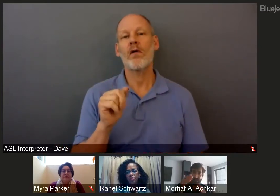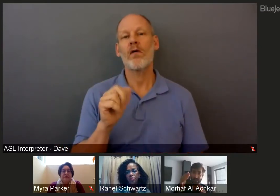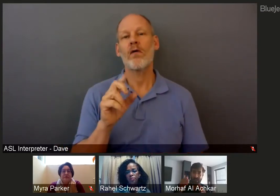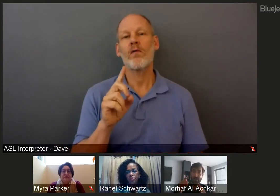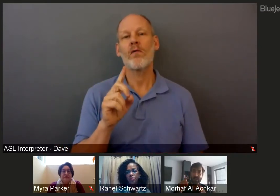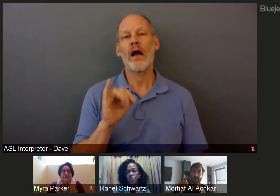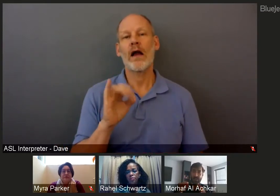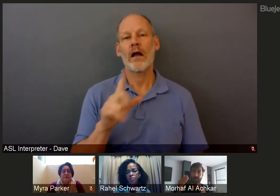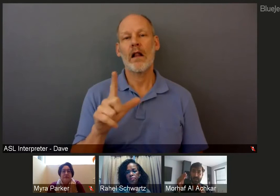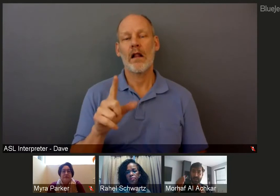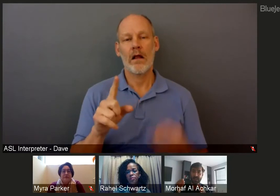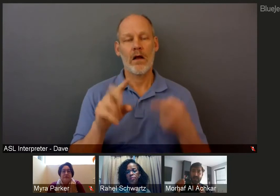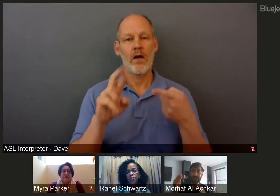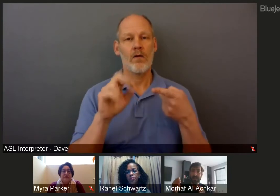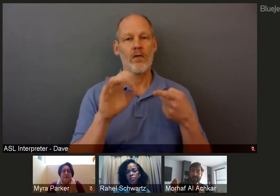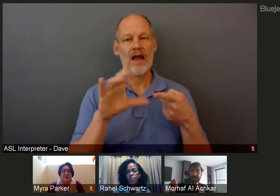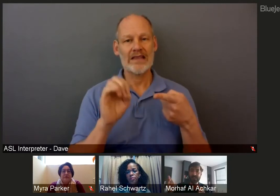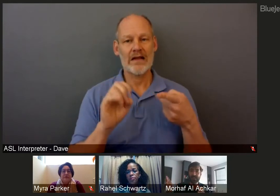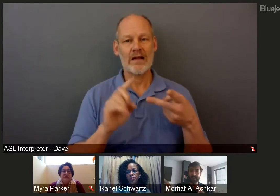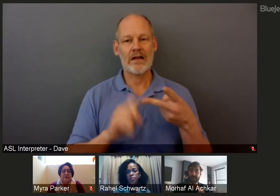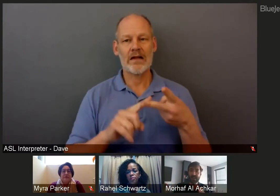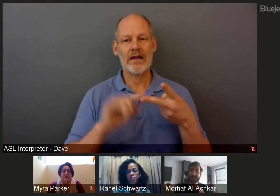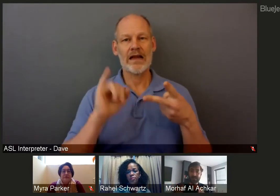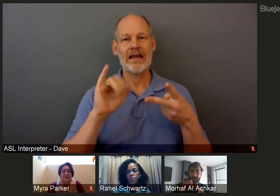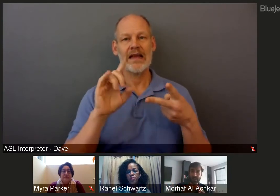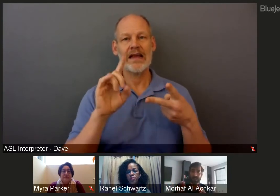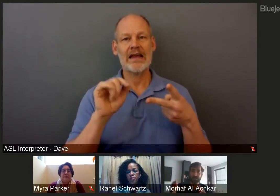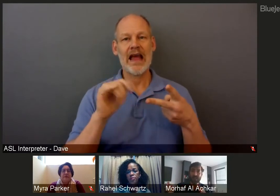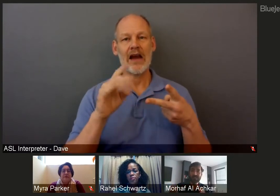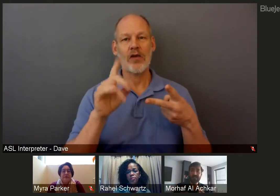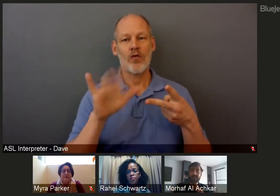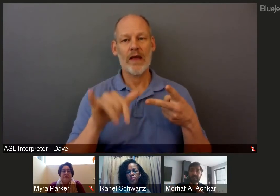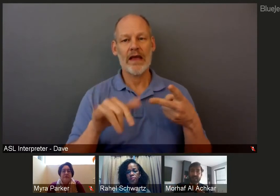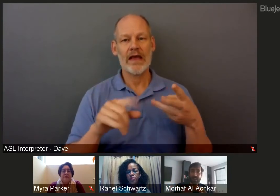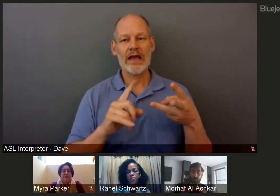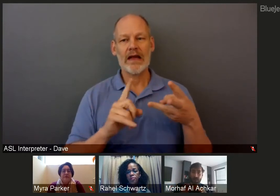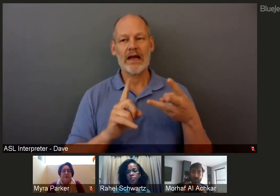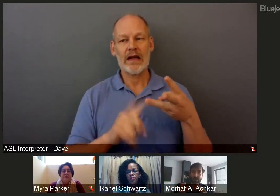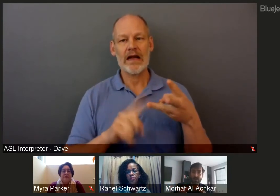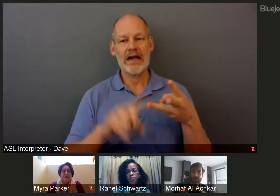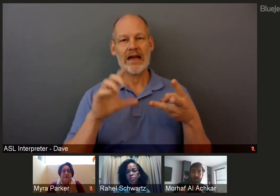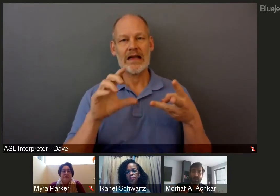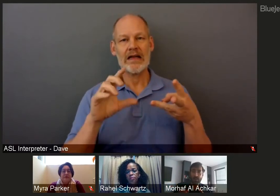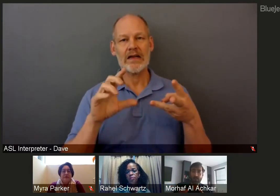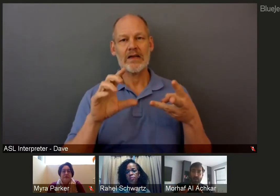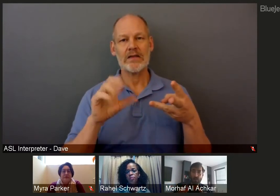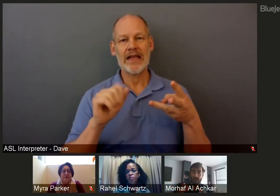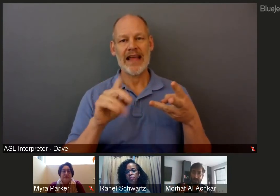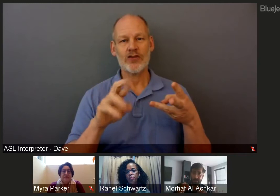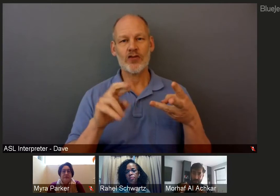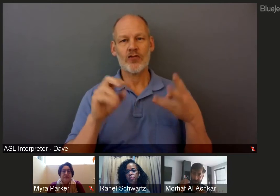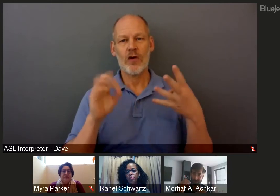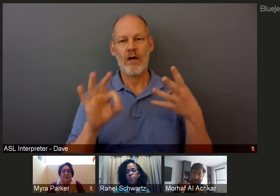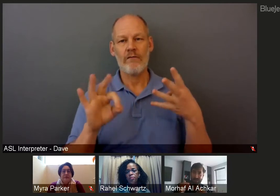racial inequity at the cancer of the lung. So Project Radical, we interviewed people who have lung